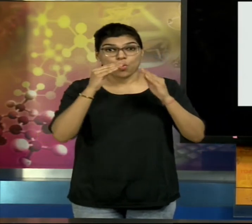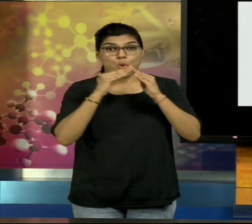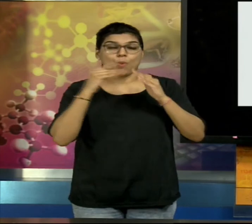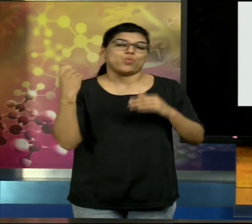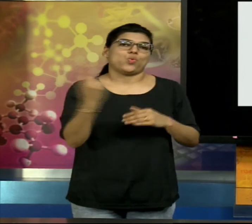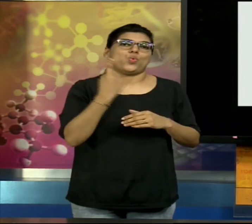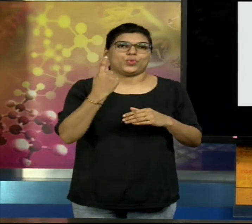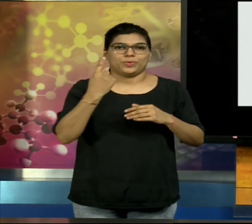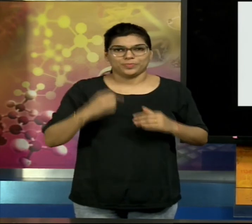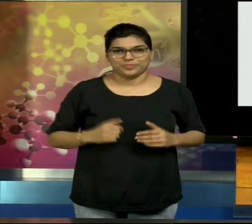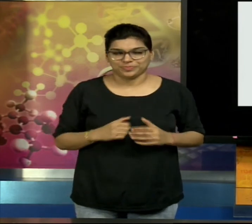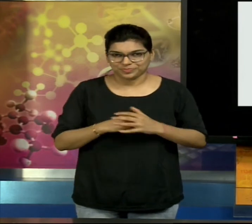So this is residential.